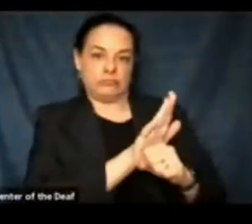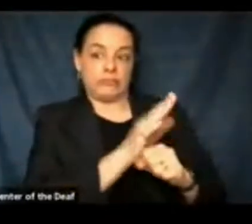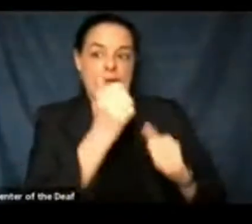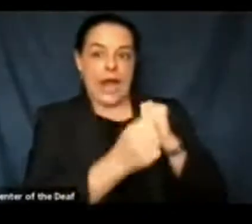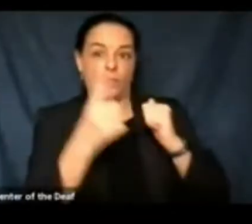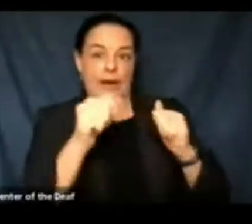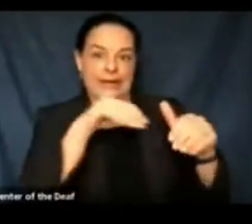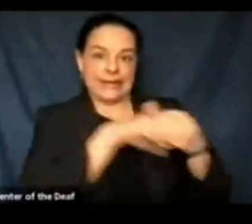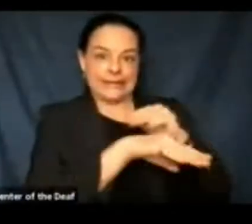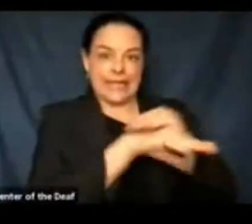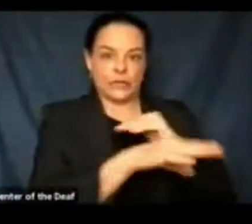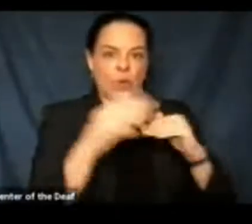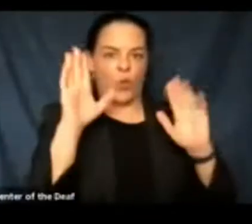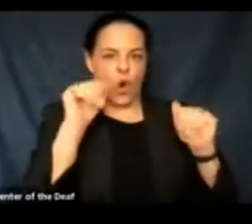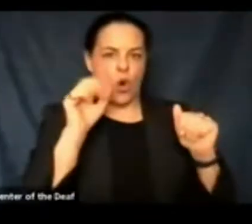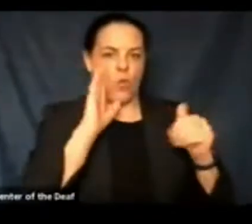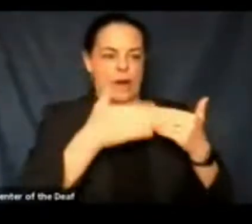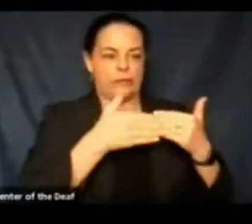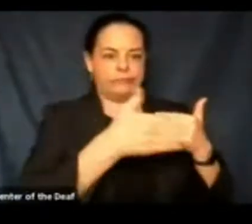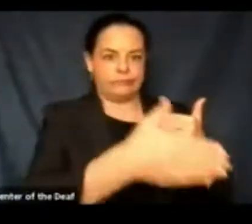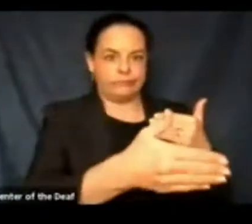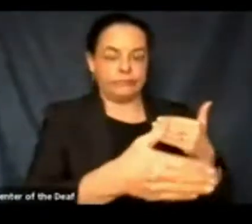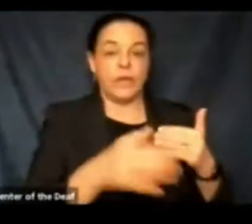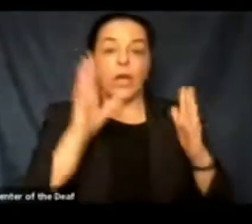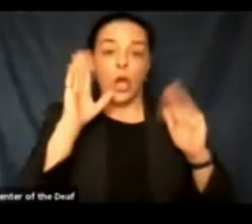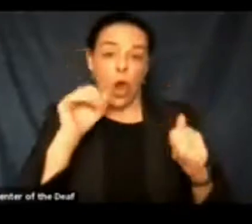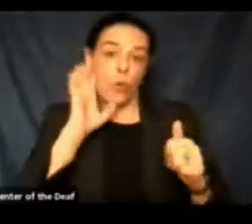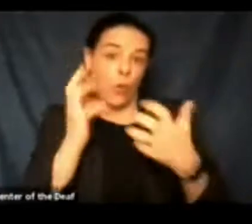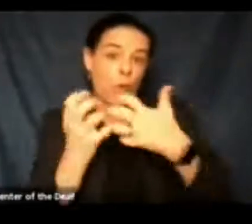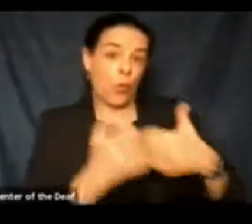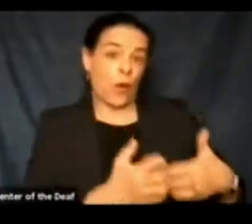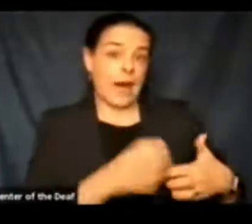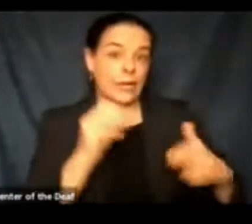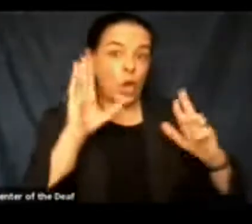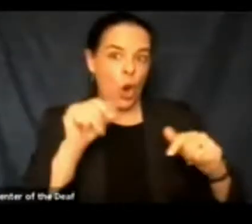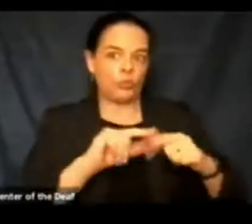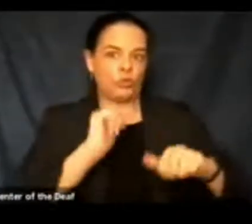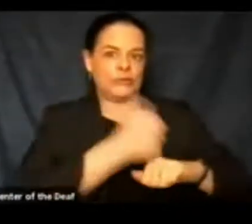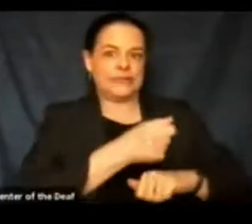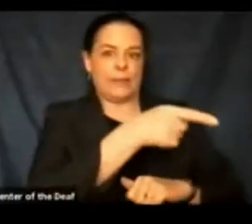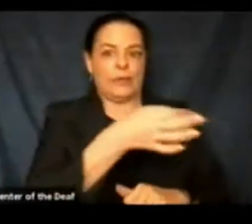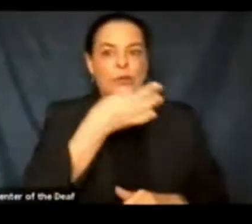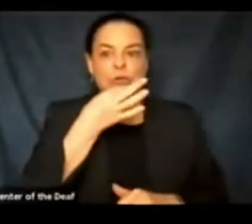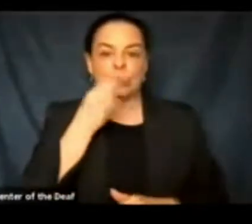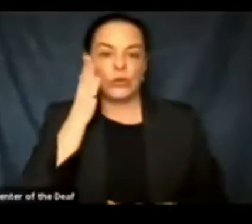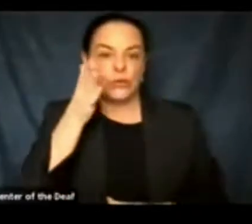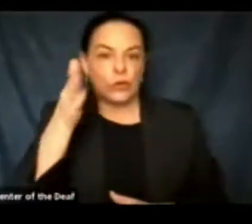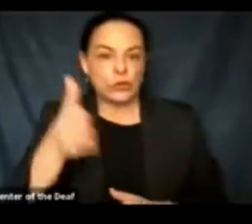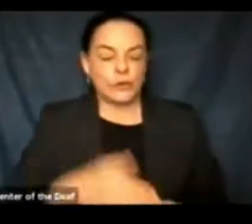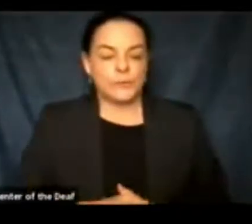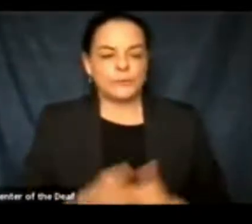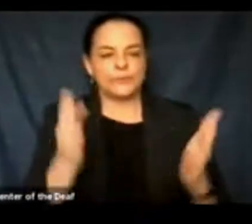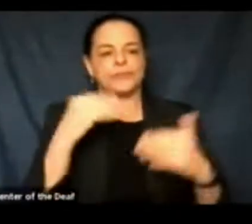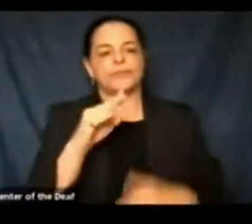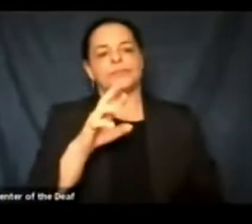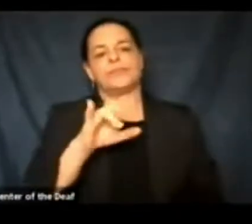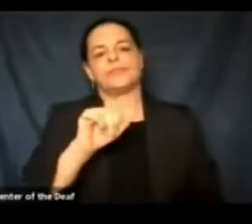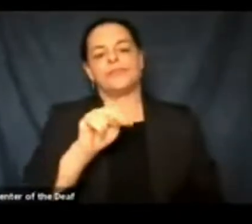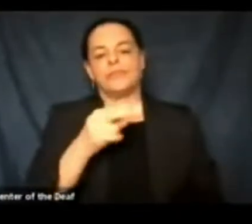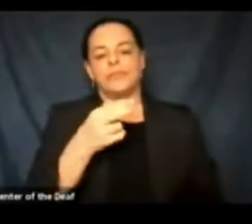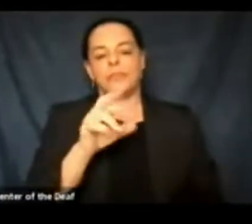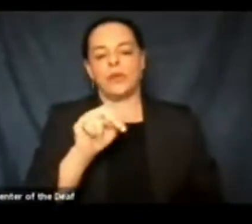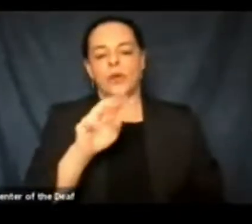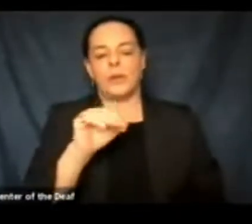moving forward. So we're hoping that will work out and we'll be able to be in there in the future. From Brian Hornback, what is the